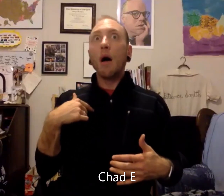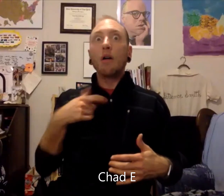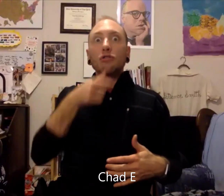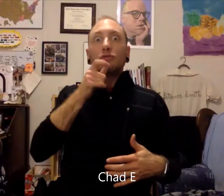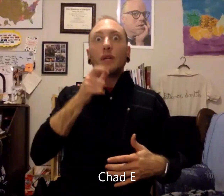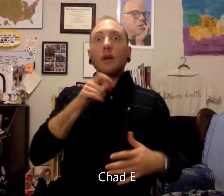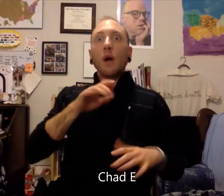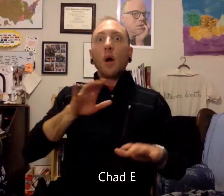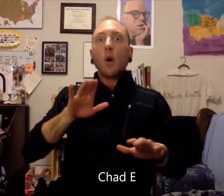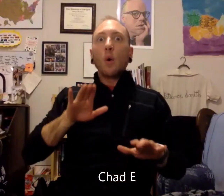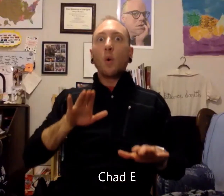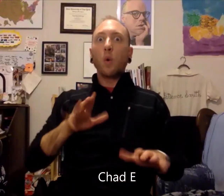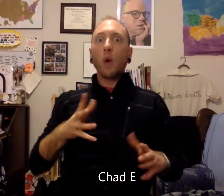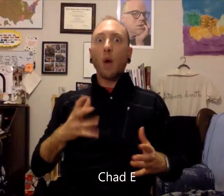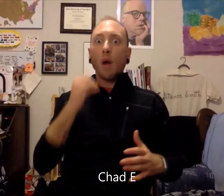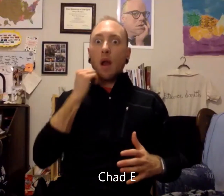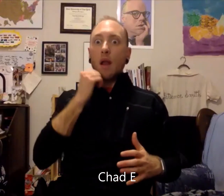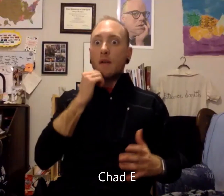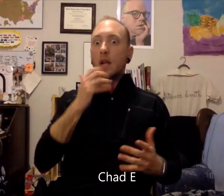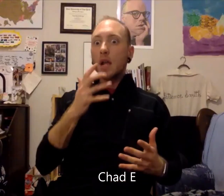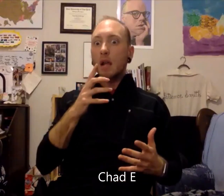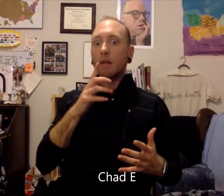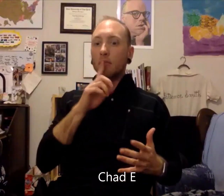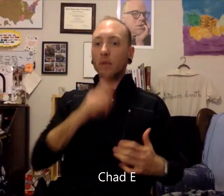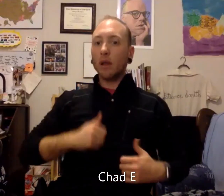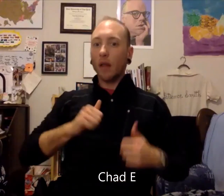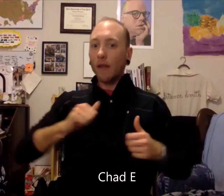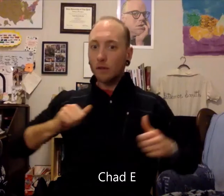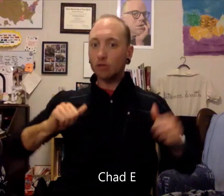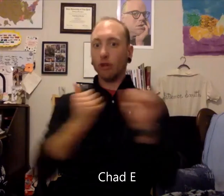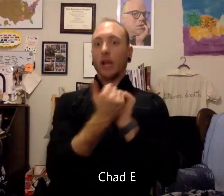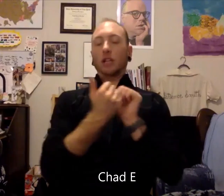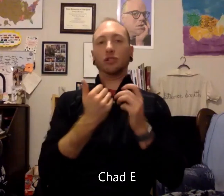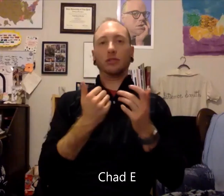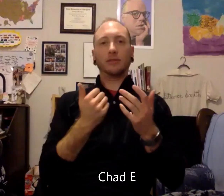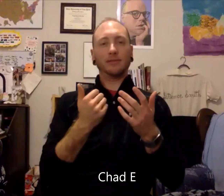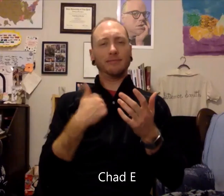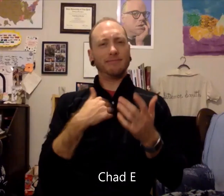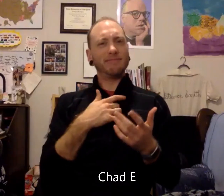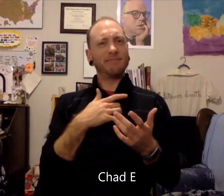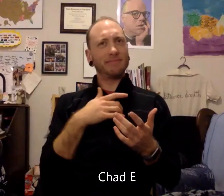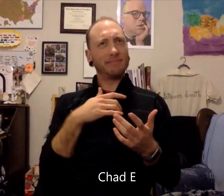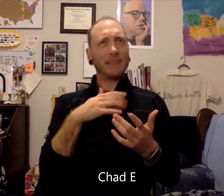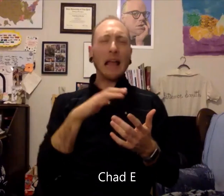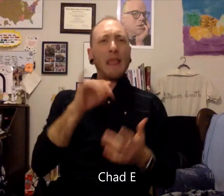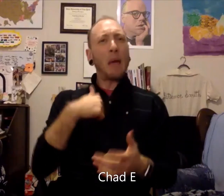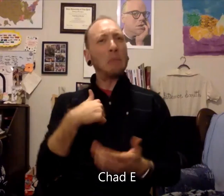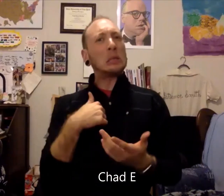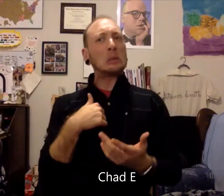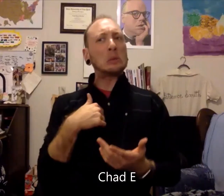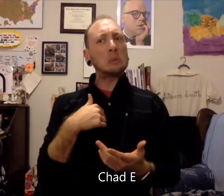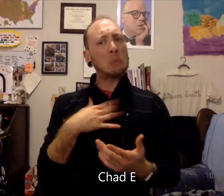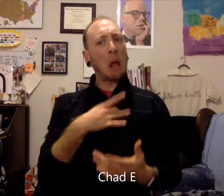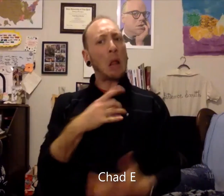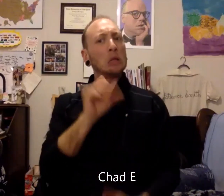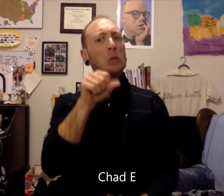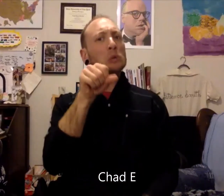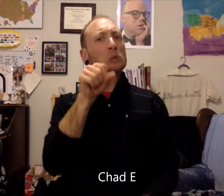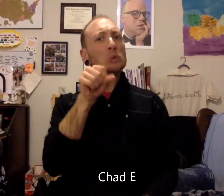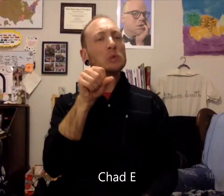was just like such a life-changing experience. And, and I definitely liked drinking, but, at the same time, at 13 years old, it